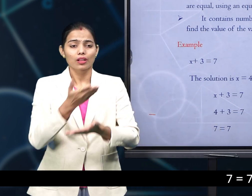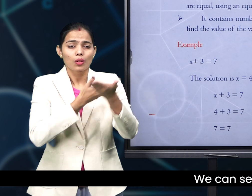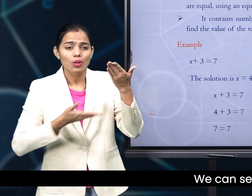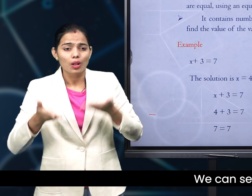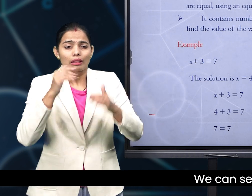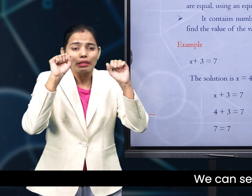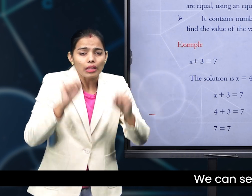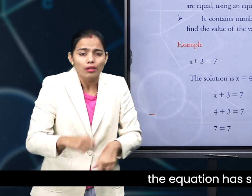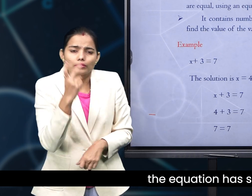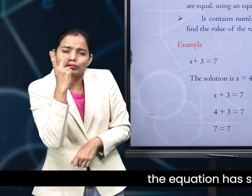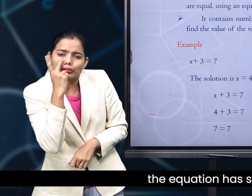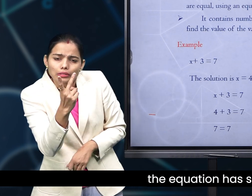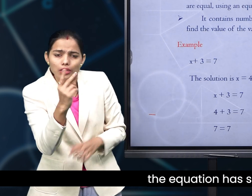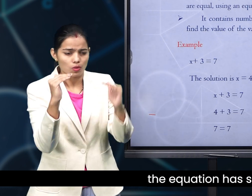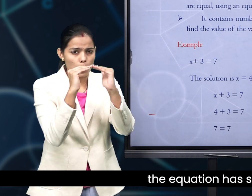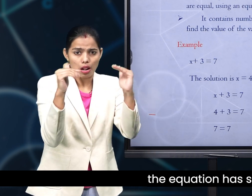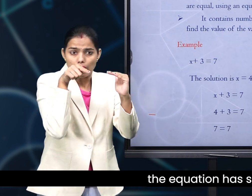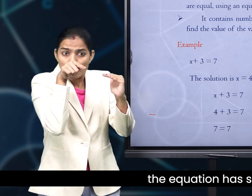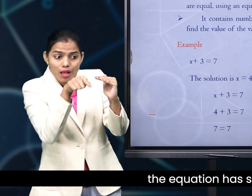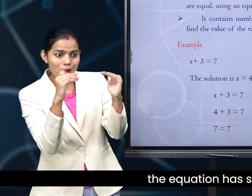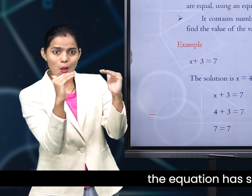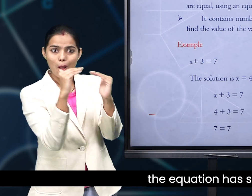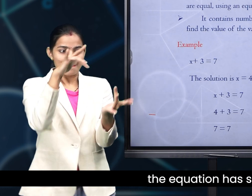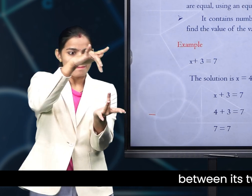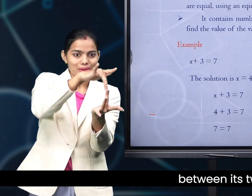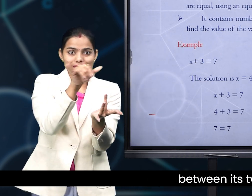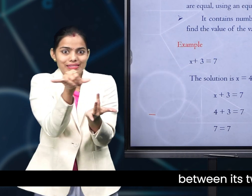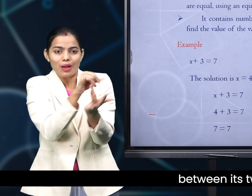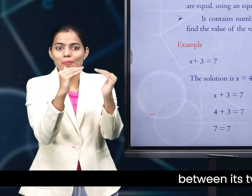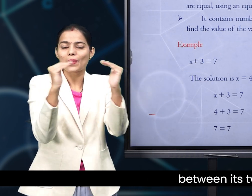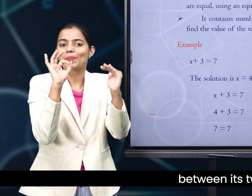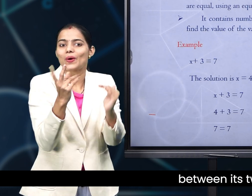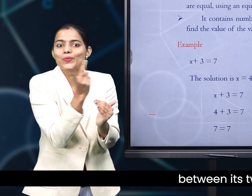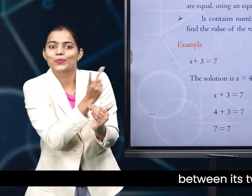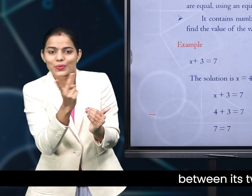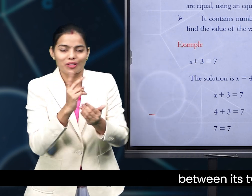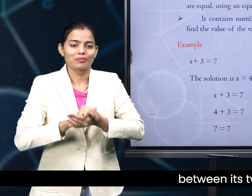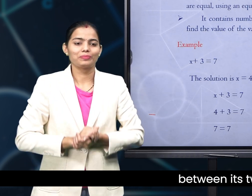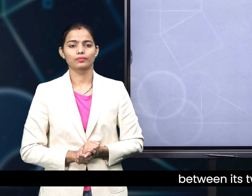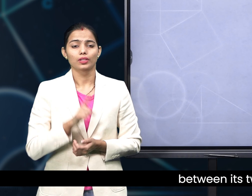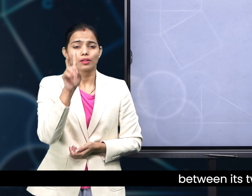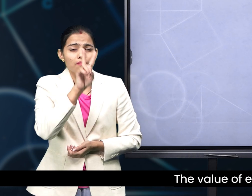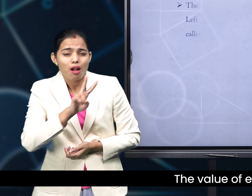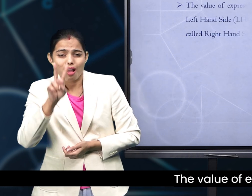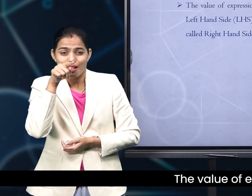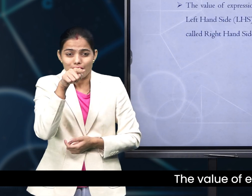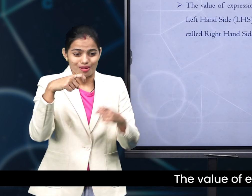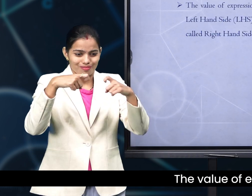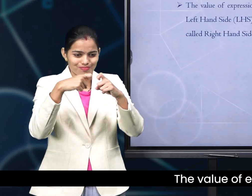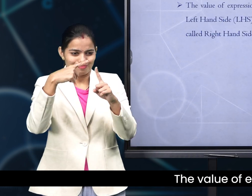We can see that the equation has sign of equality between its two sides. The value of expression to